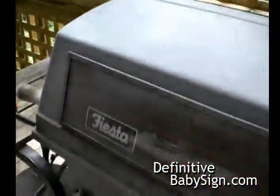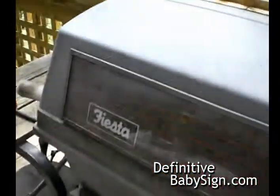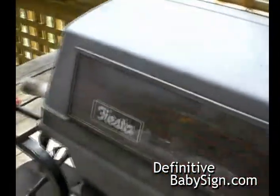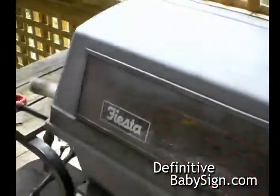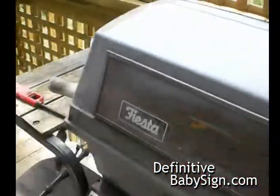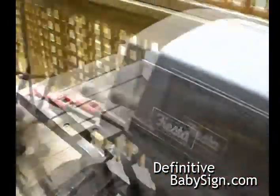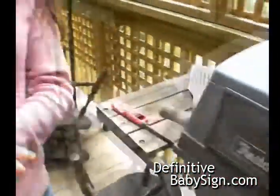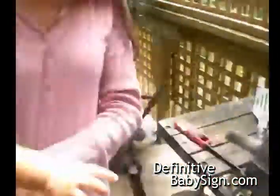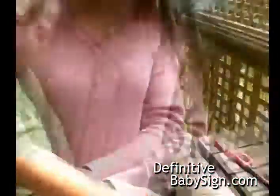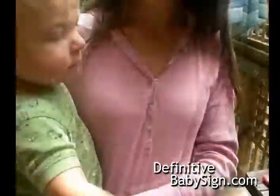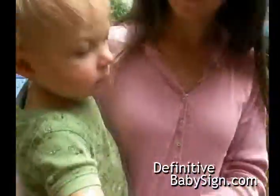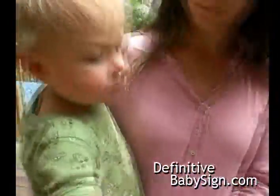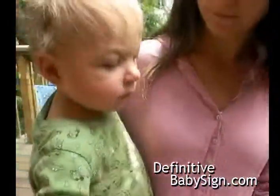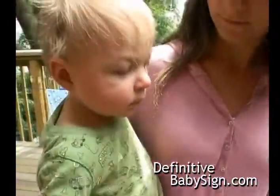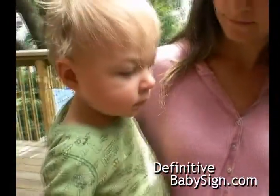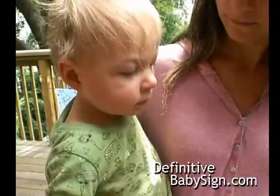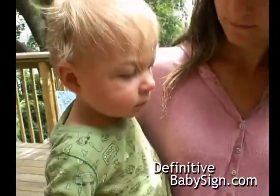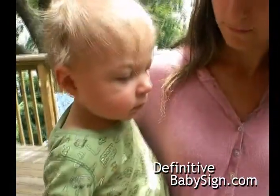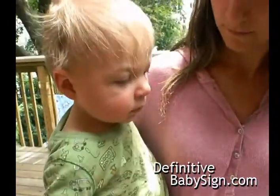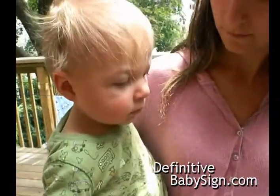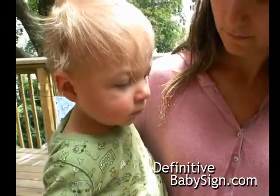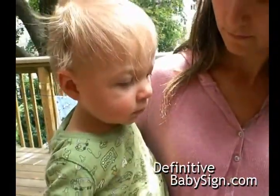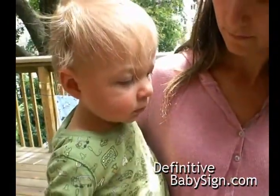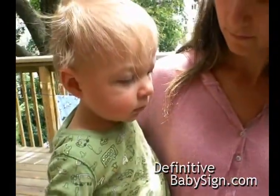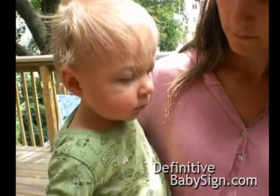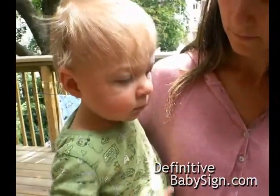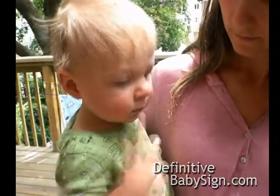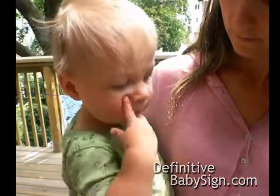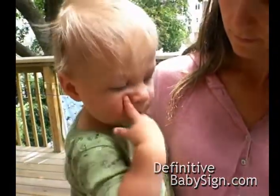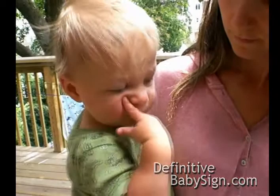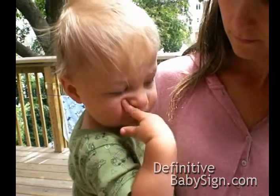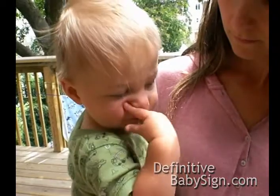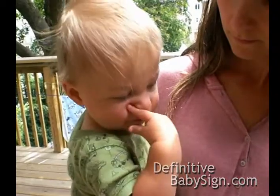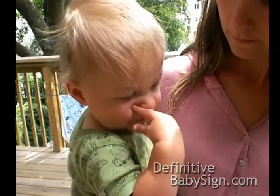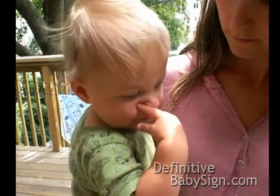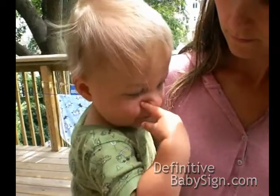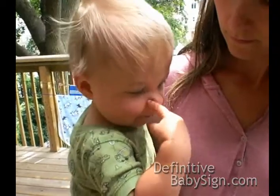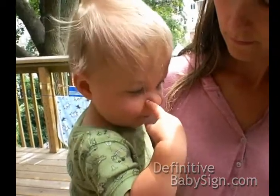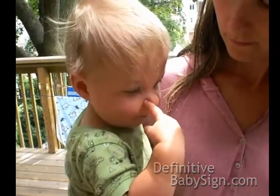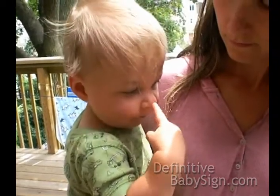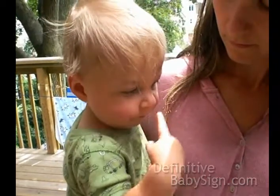right? Because it's hot. Show dad a hot. That's right, hot.